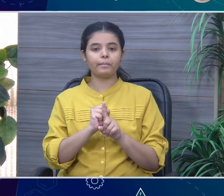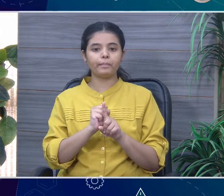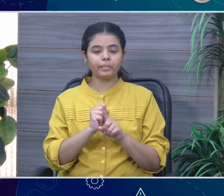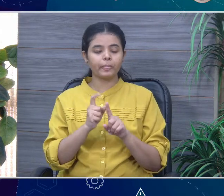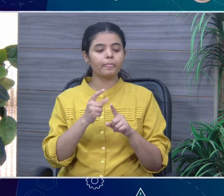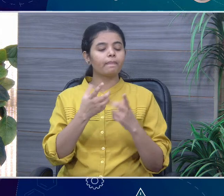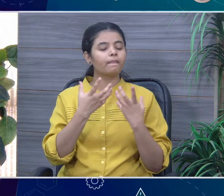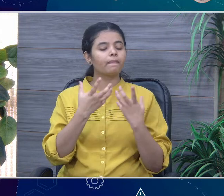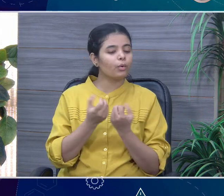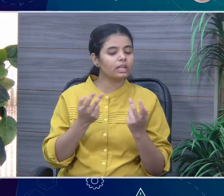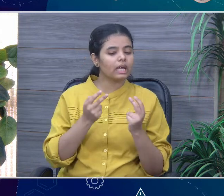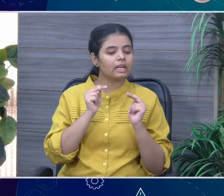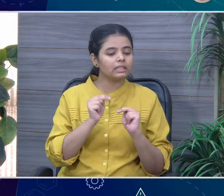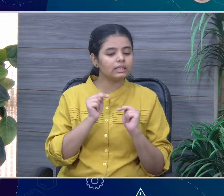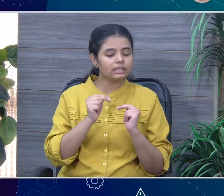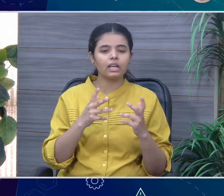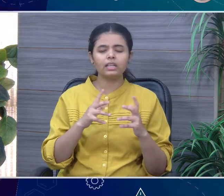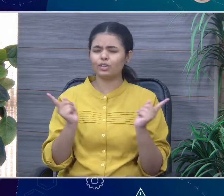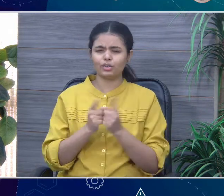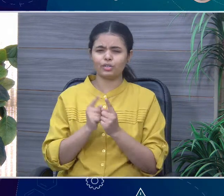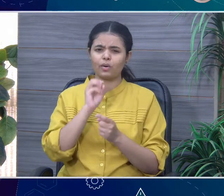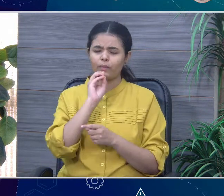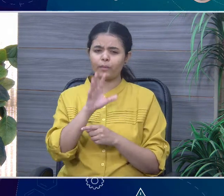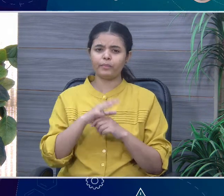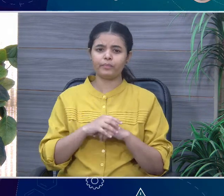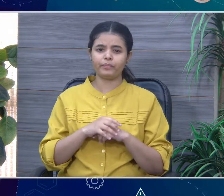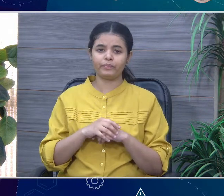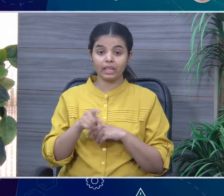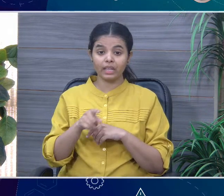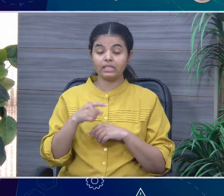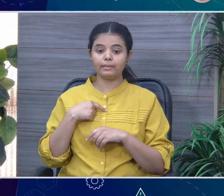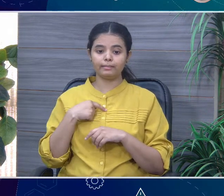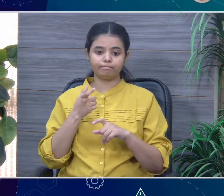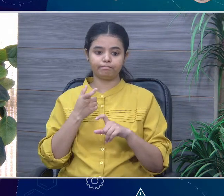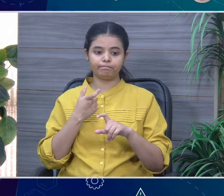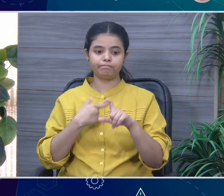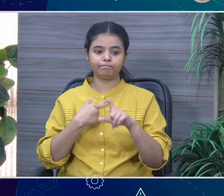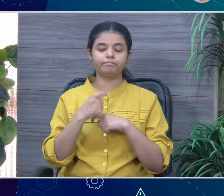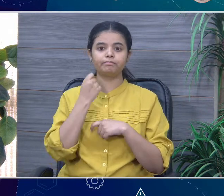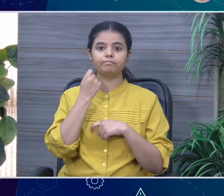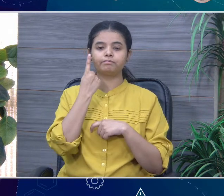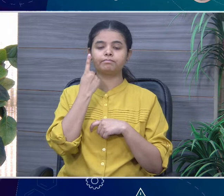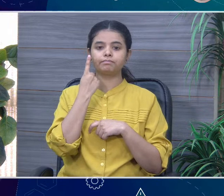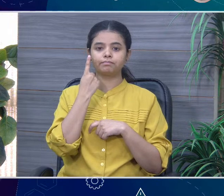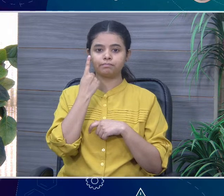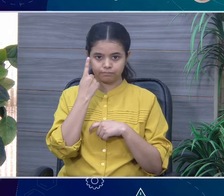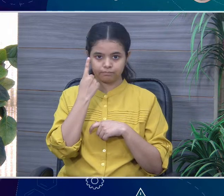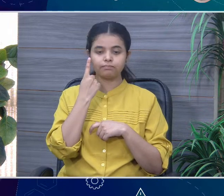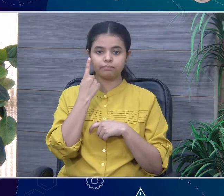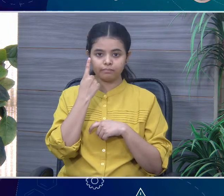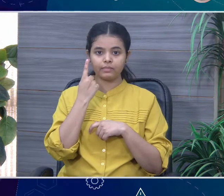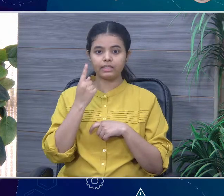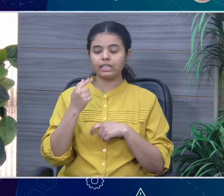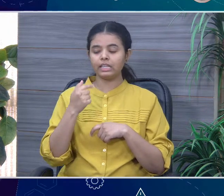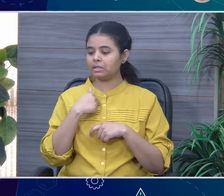they want. In short, if I say, they are able to empathize others. Also, not only empathize, they are